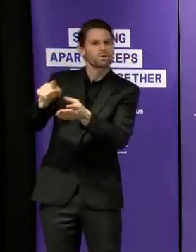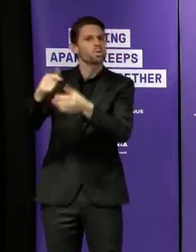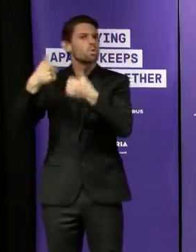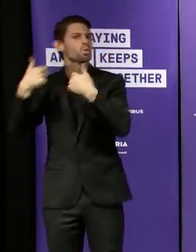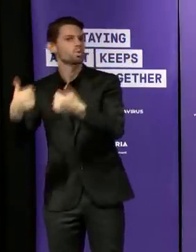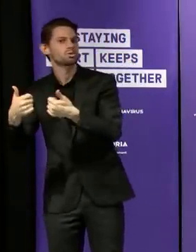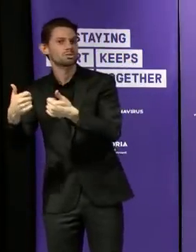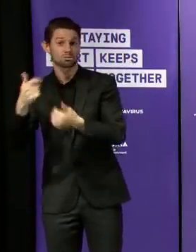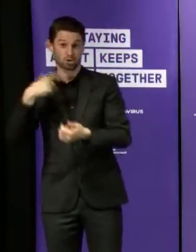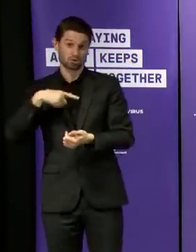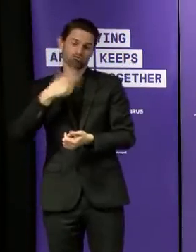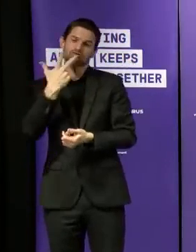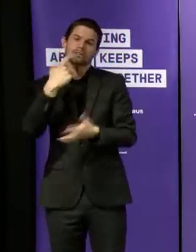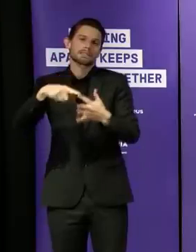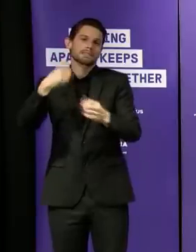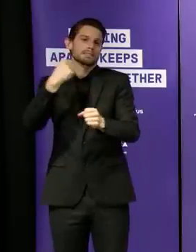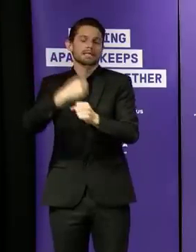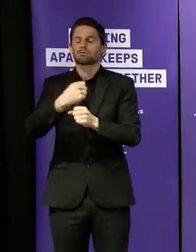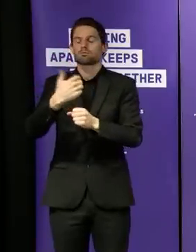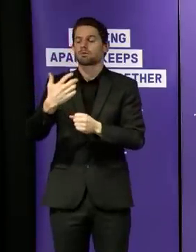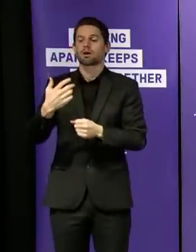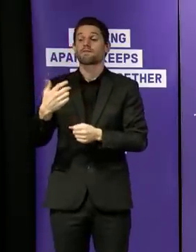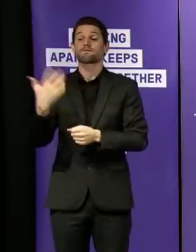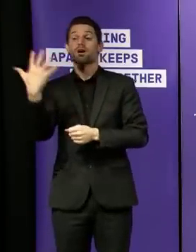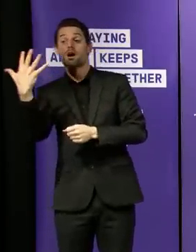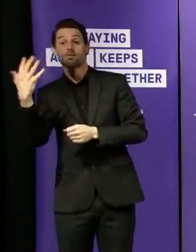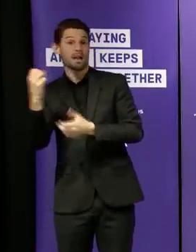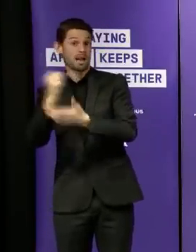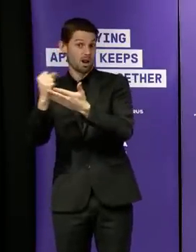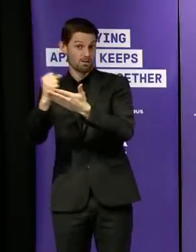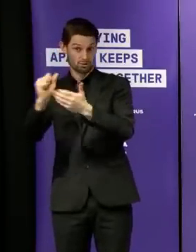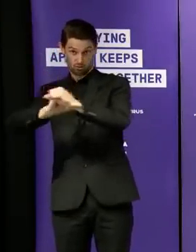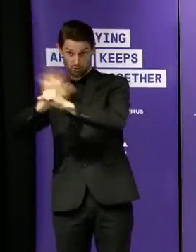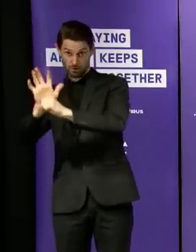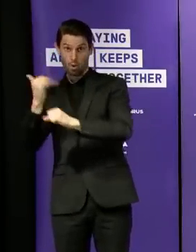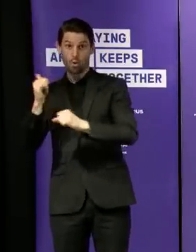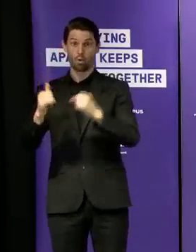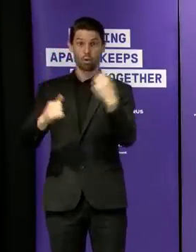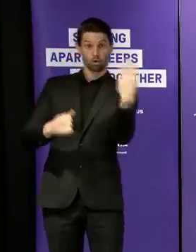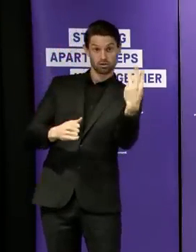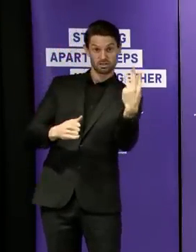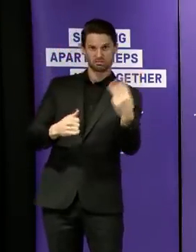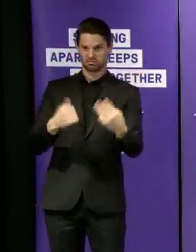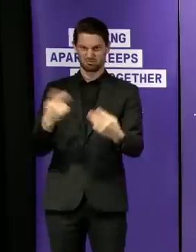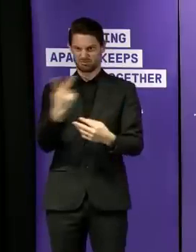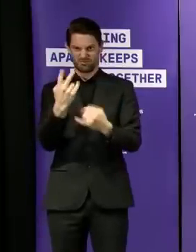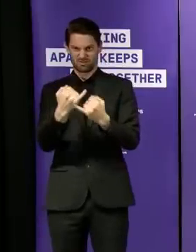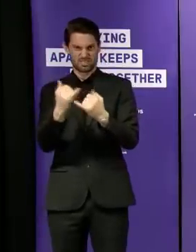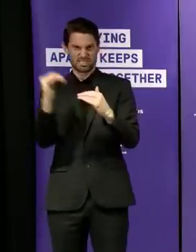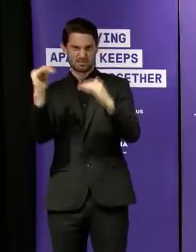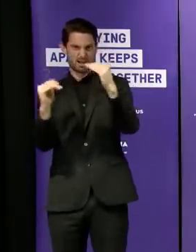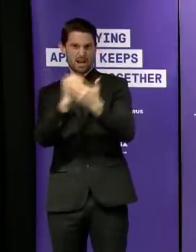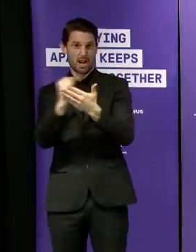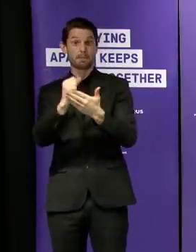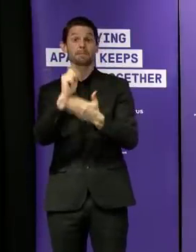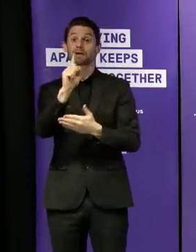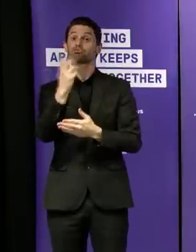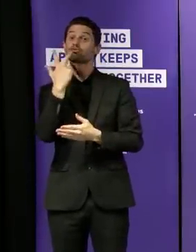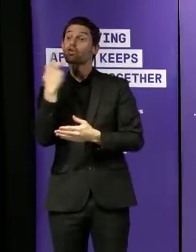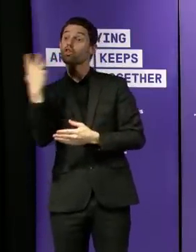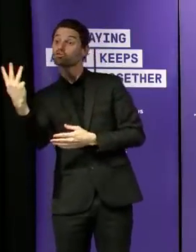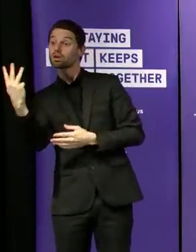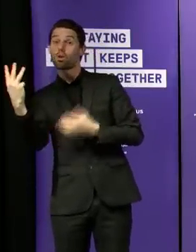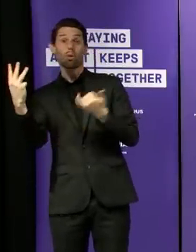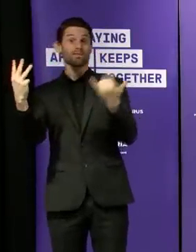not a lot of difference between, say, 3 and 5. There's a very big difference between 5 and 50. So it's not just the passage of time, because no